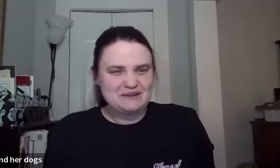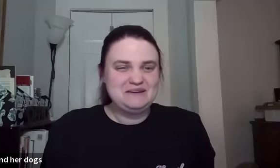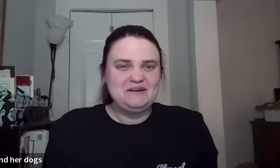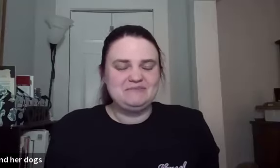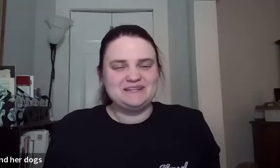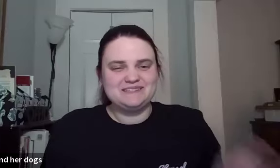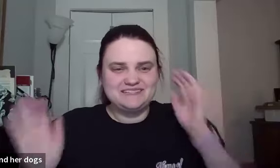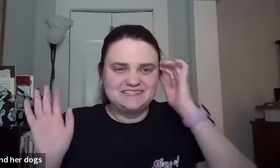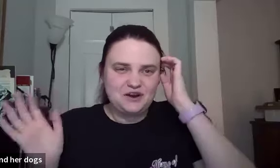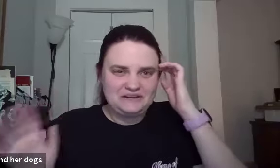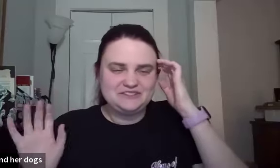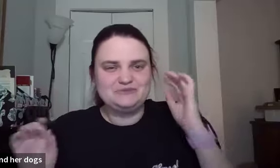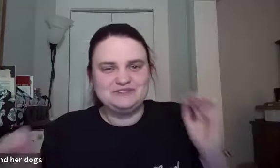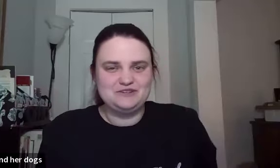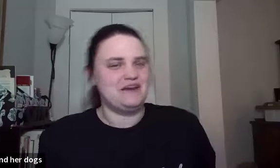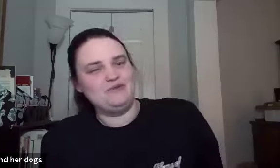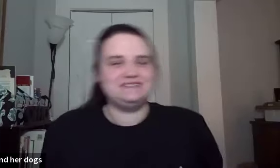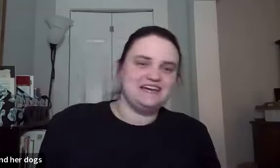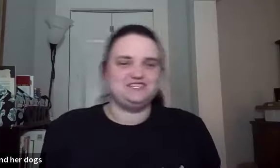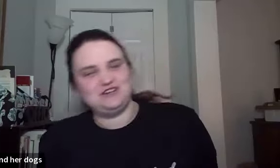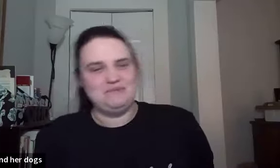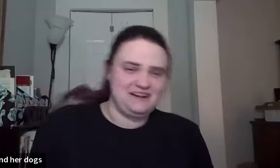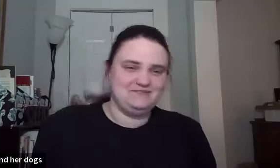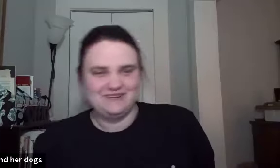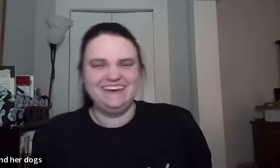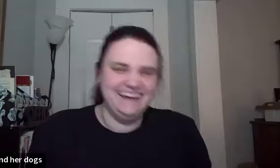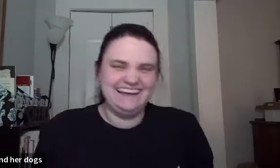one because since it's hard to do in Zoom, everyone's heads just go back and forth.